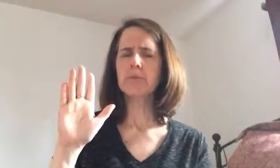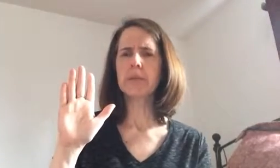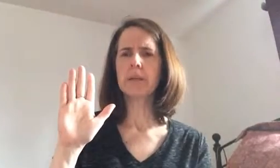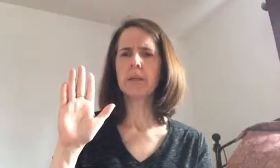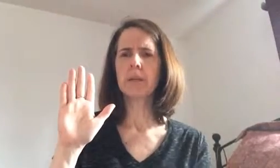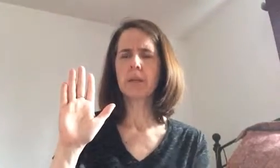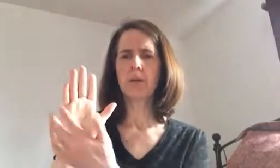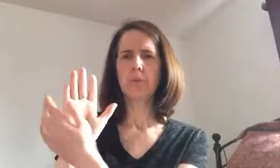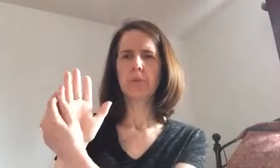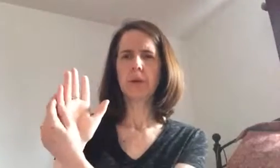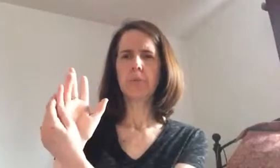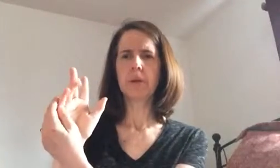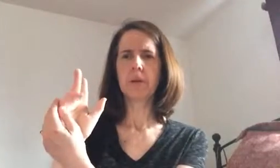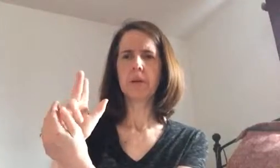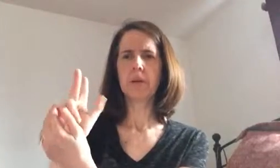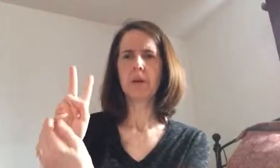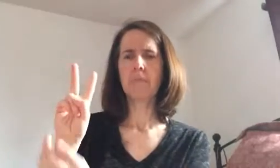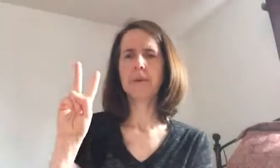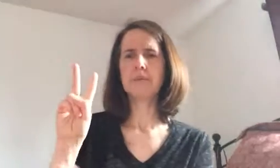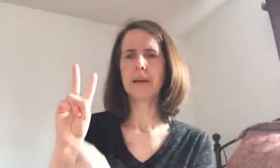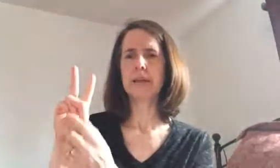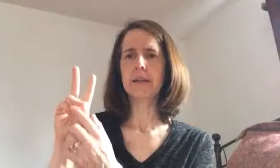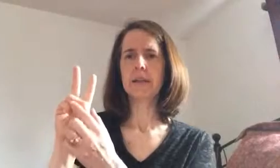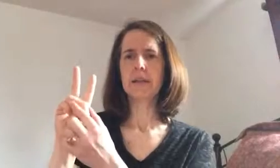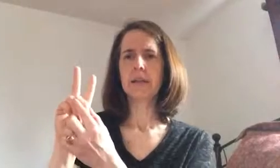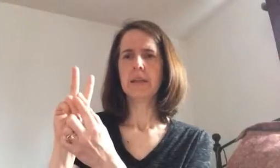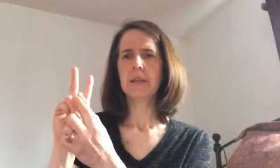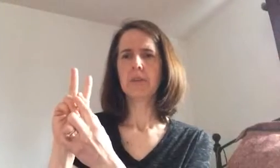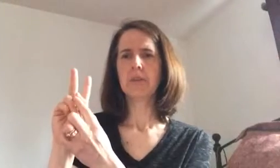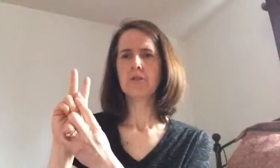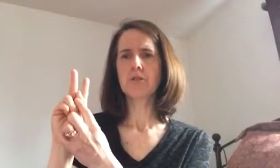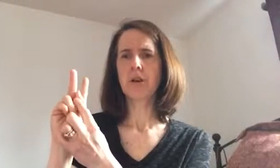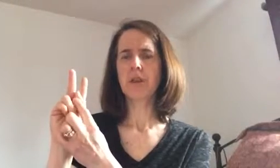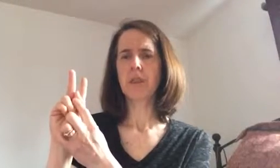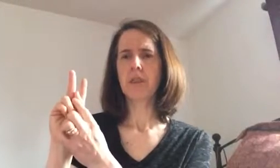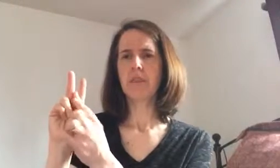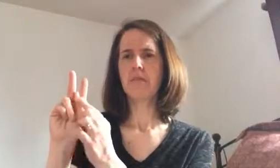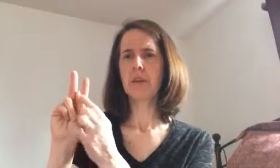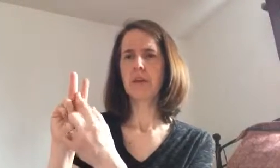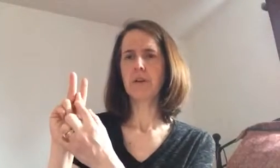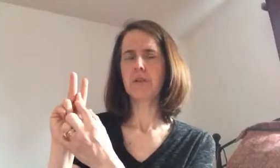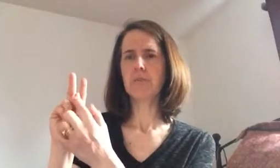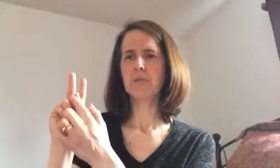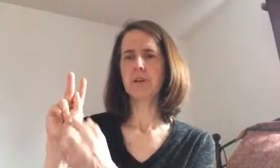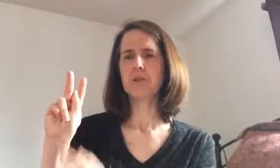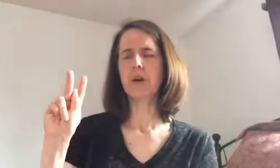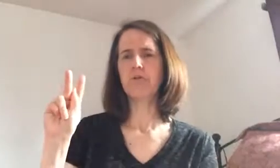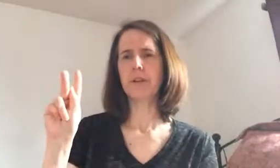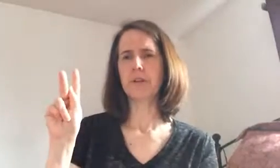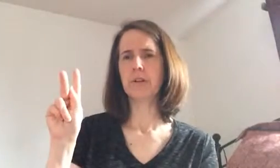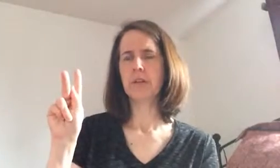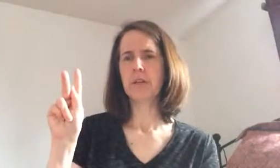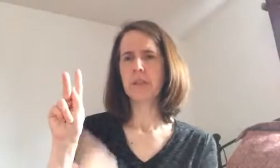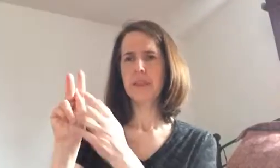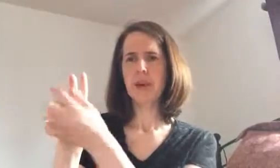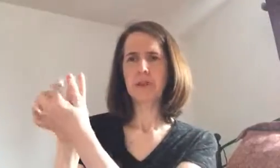week? We put up a peace sign, and then we touch our thumb to our tall finger. That makes